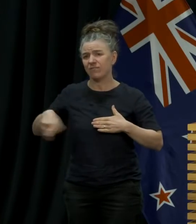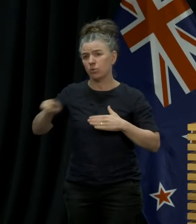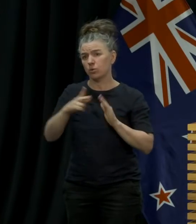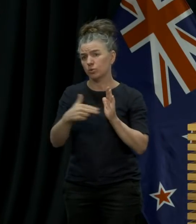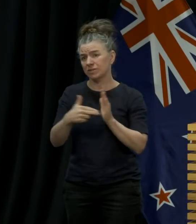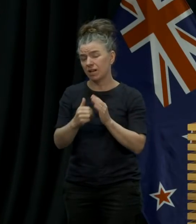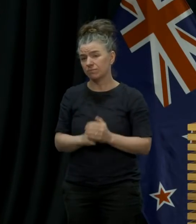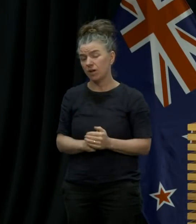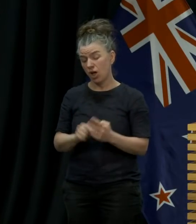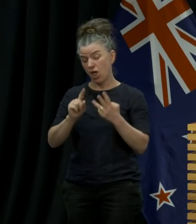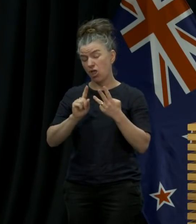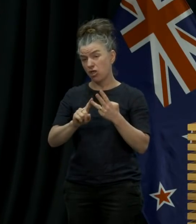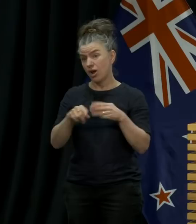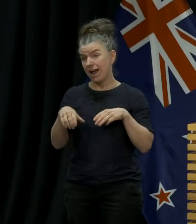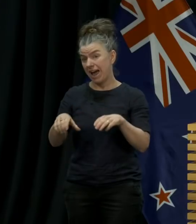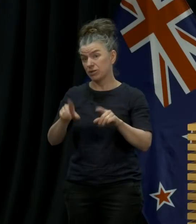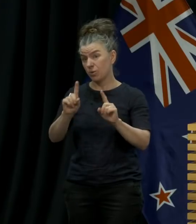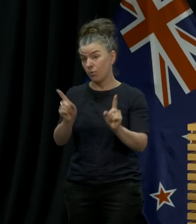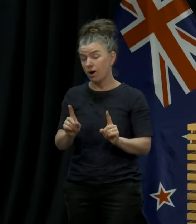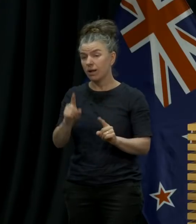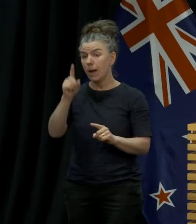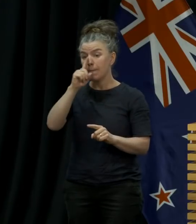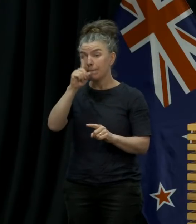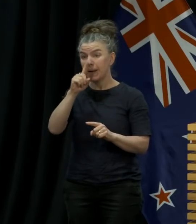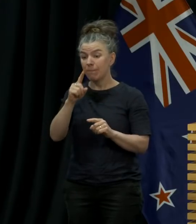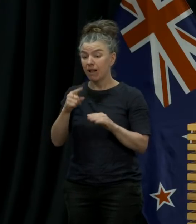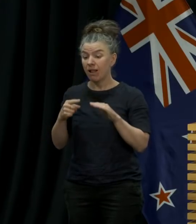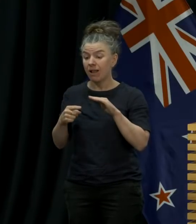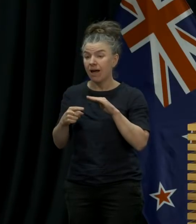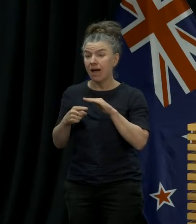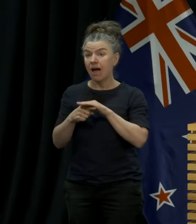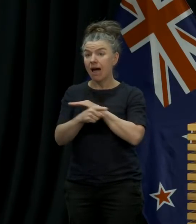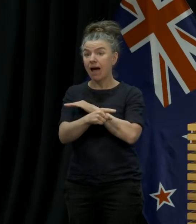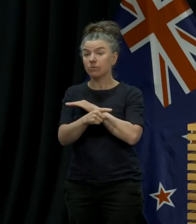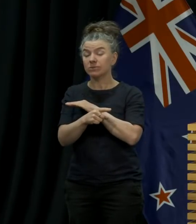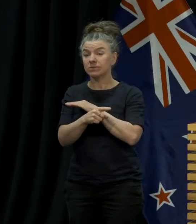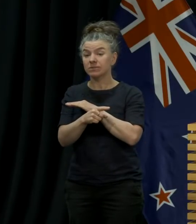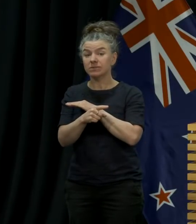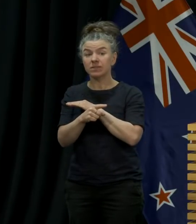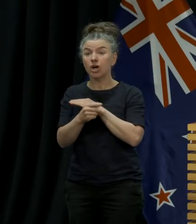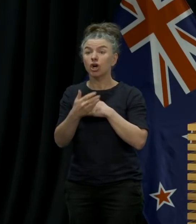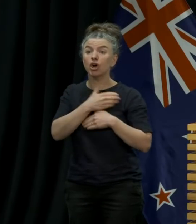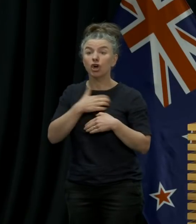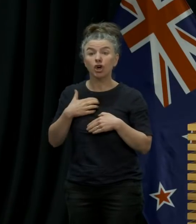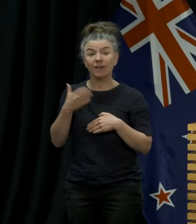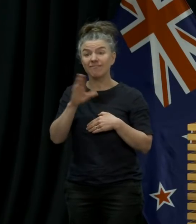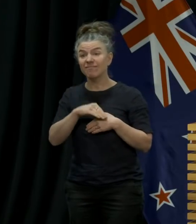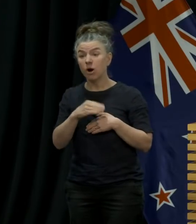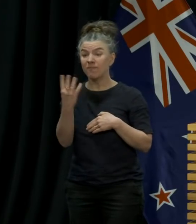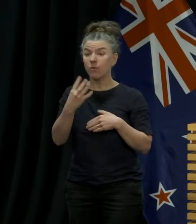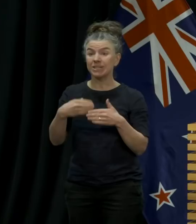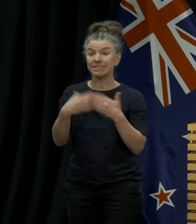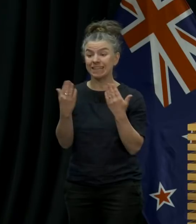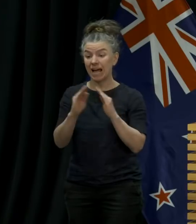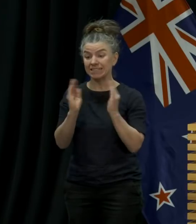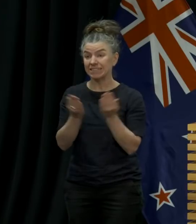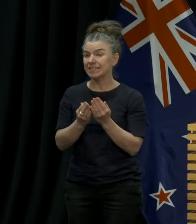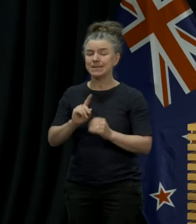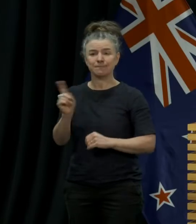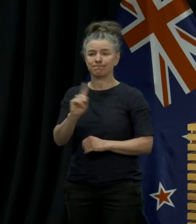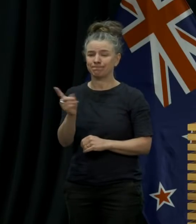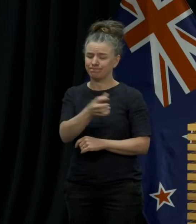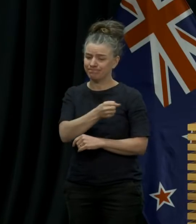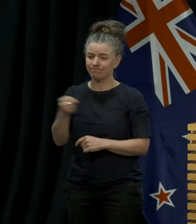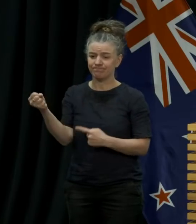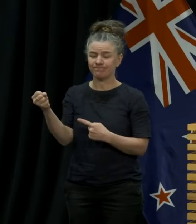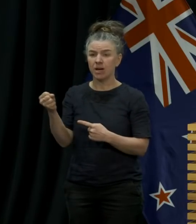suspension of compassionate exemptions will continue until such time as we can guarantee a disciplined and